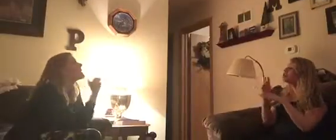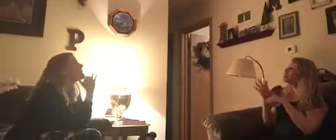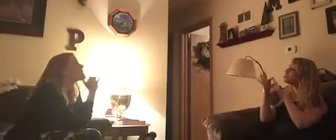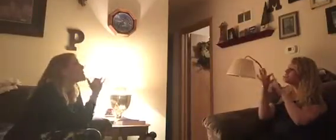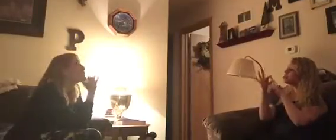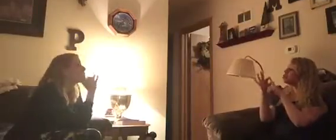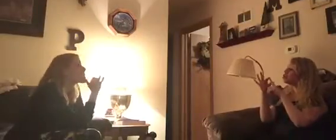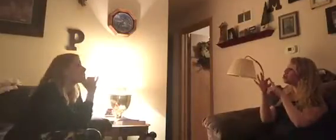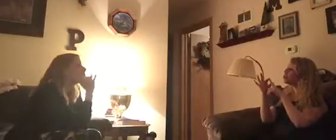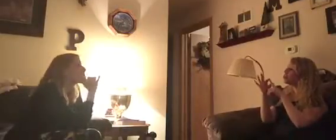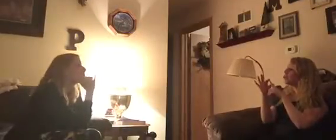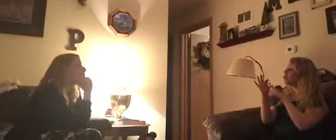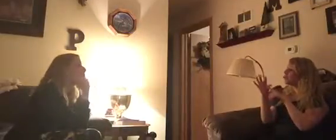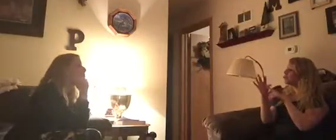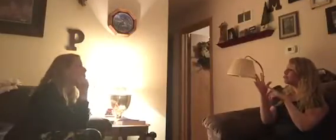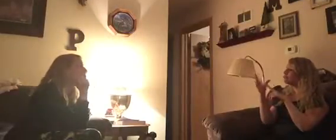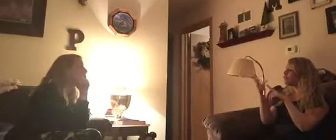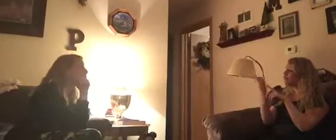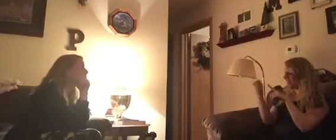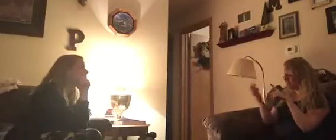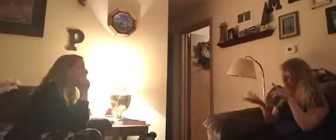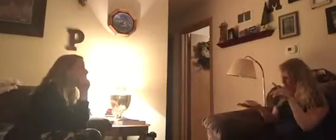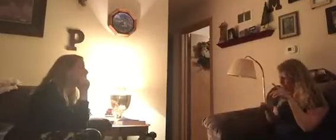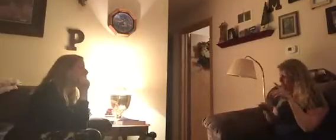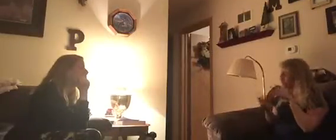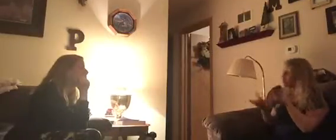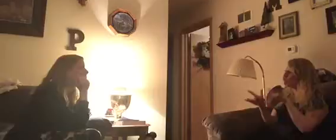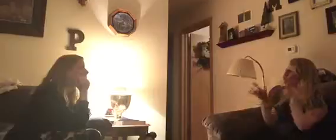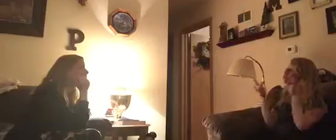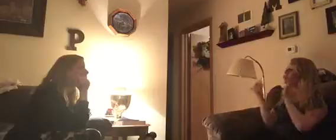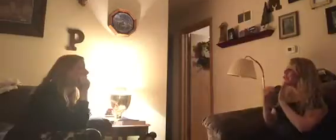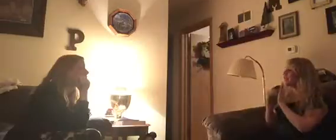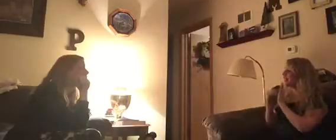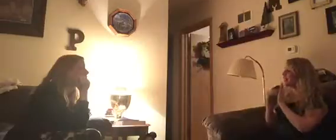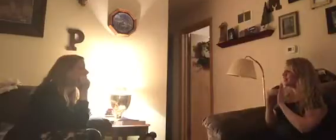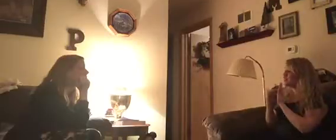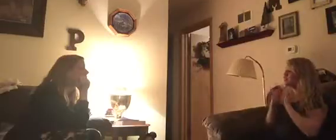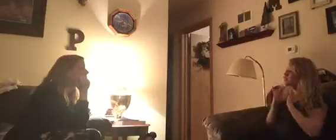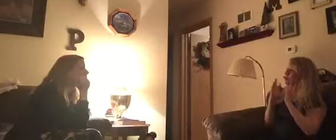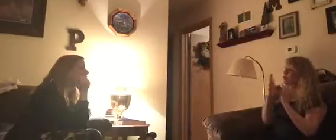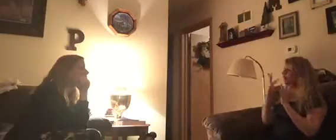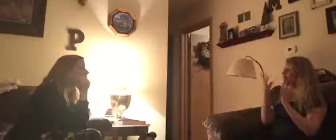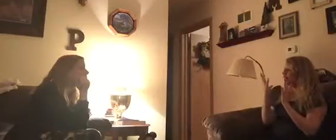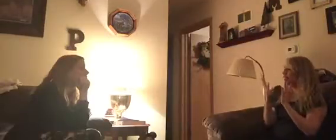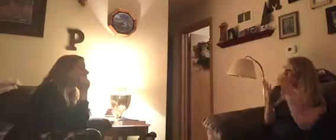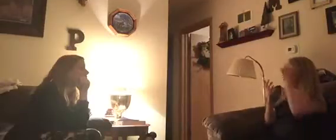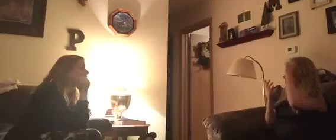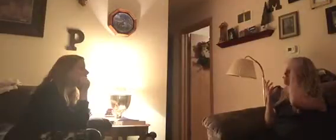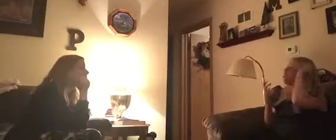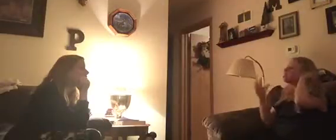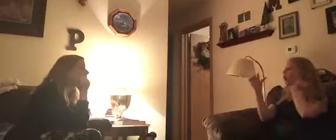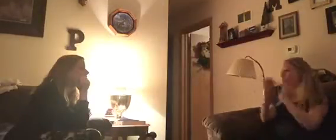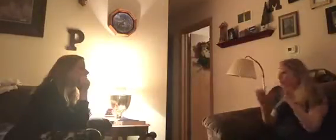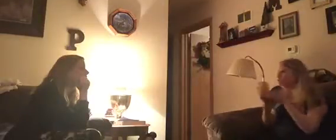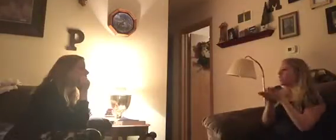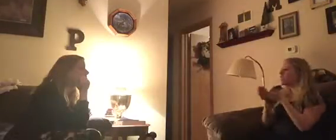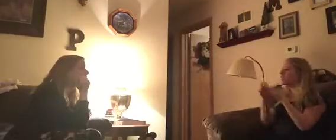And then that, after you do that, that's what makes it shiny again. And then wash it, clean it and stuff.